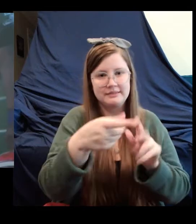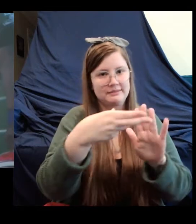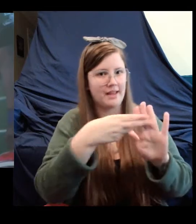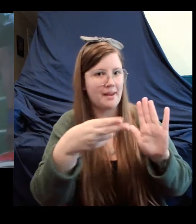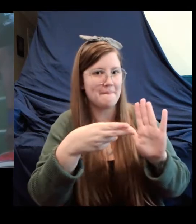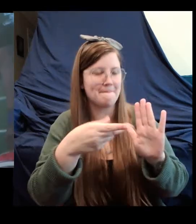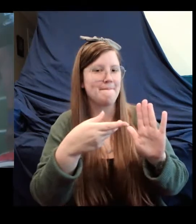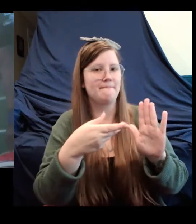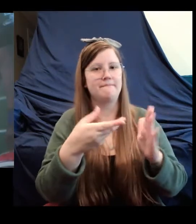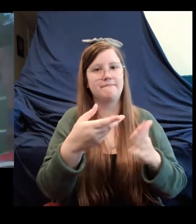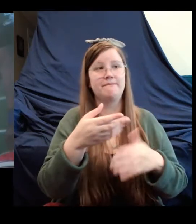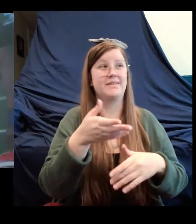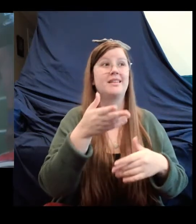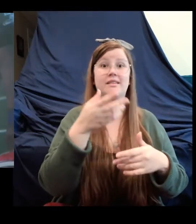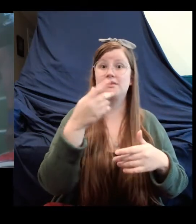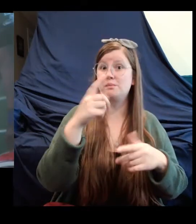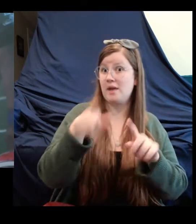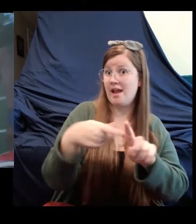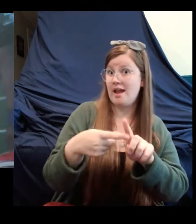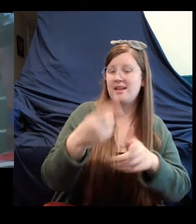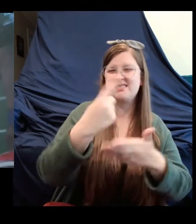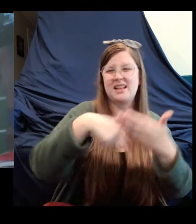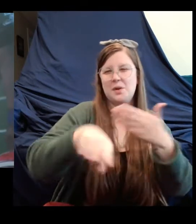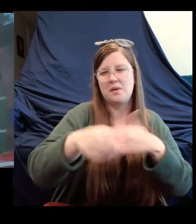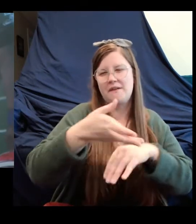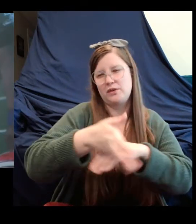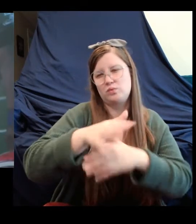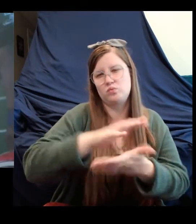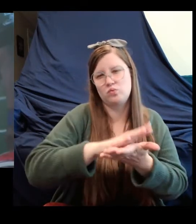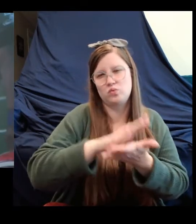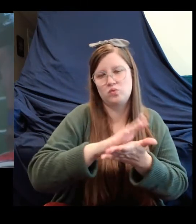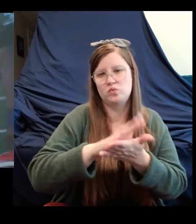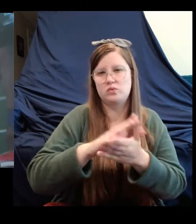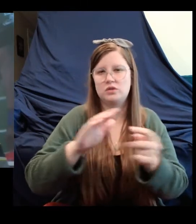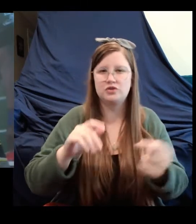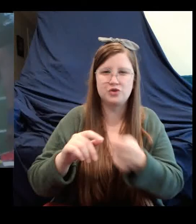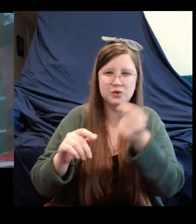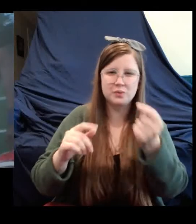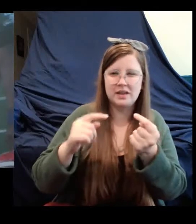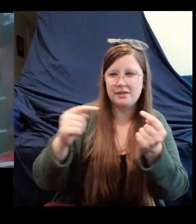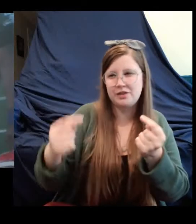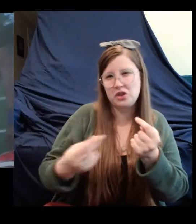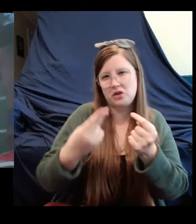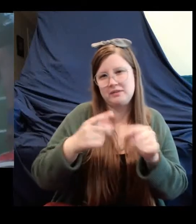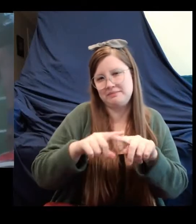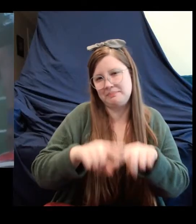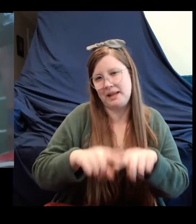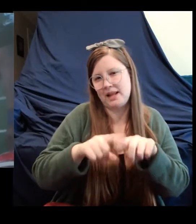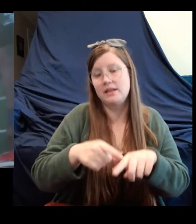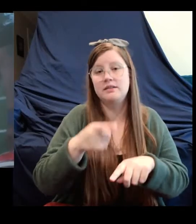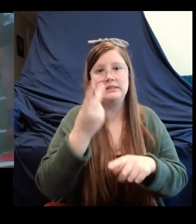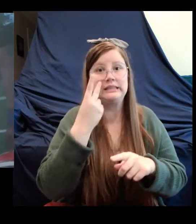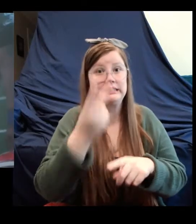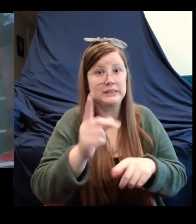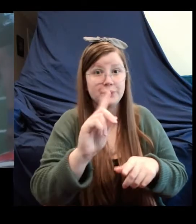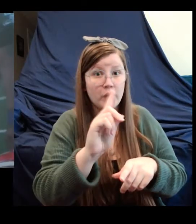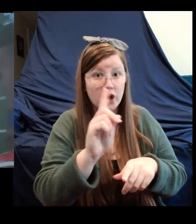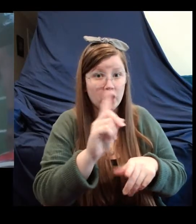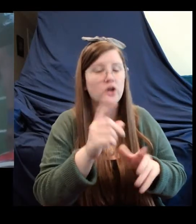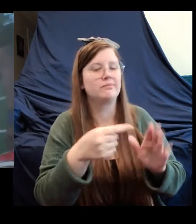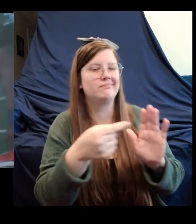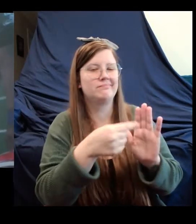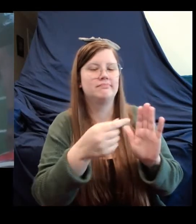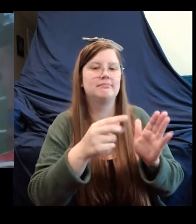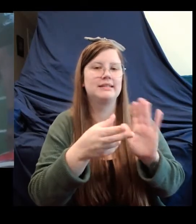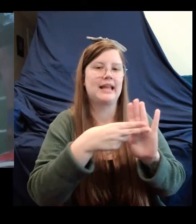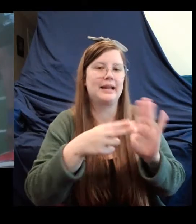next week after school, either on Tuesday or Thursday, depending on your class, you can see it on the sign-up sheet. You will come in for an